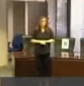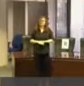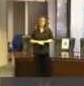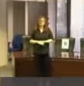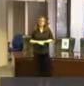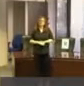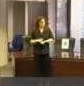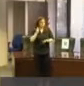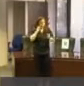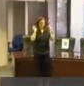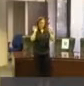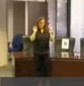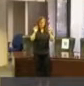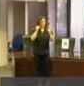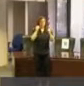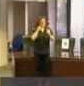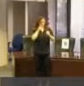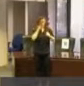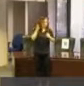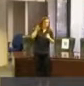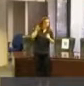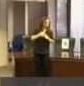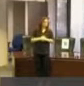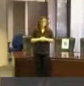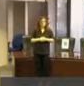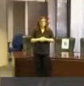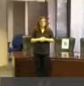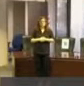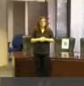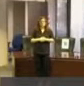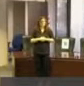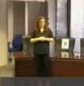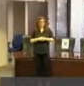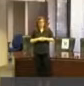Hearing none, is there a motion for approval for initial adoption?